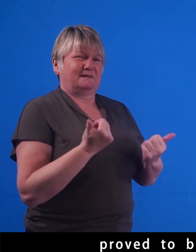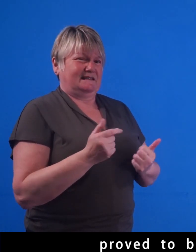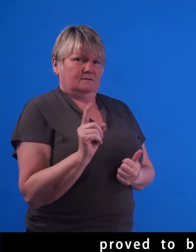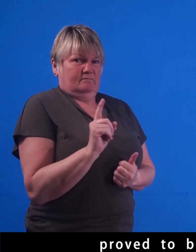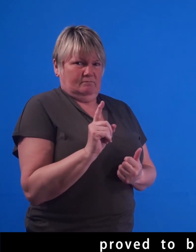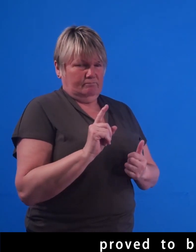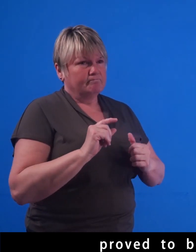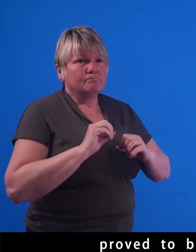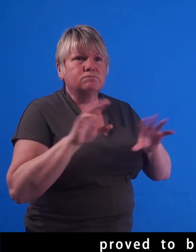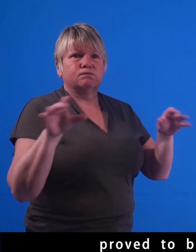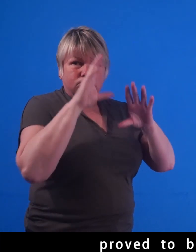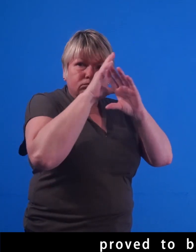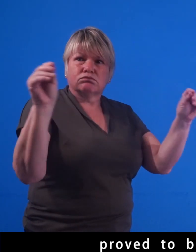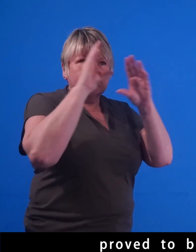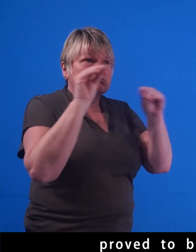proved to be a brilliant publicist.